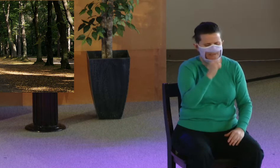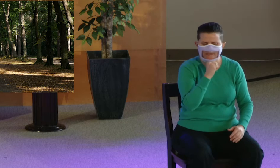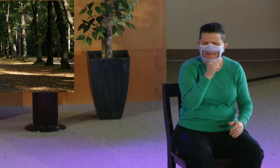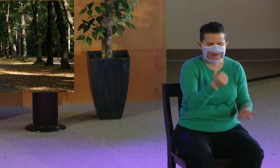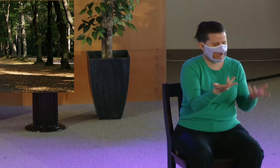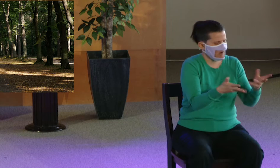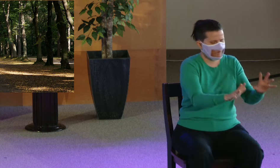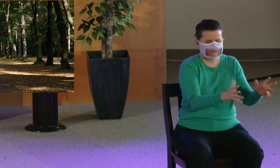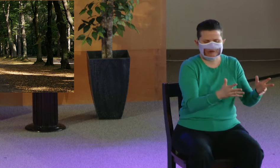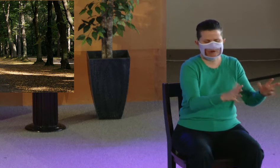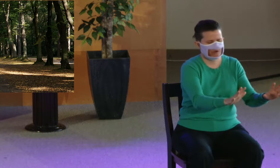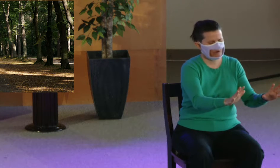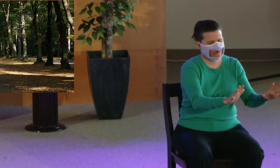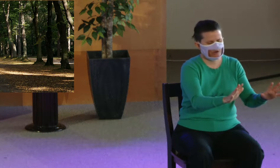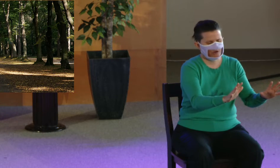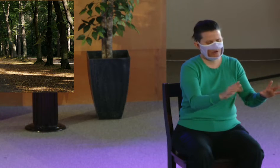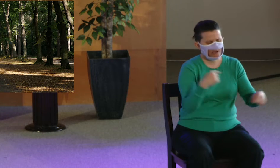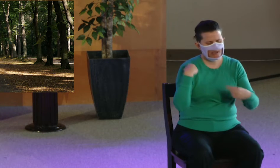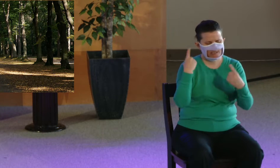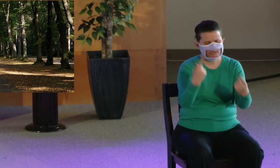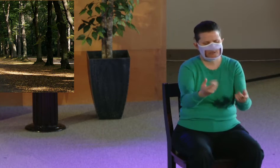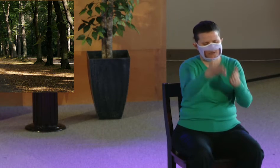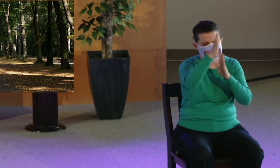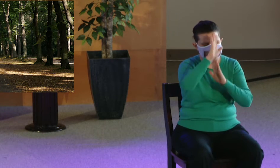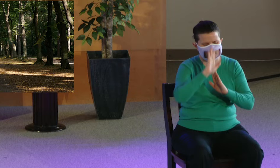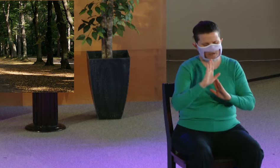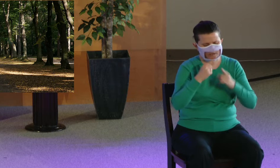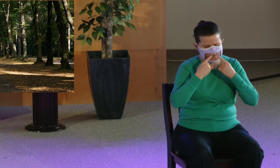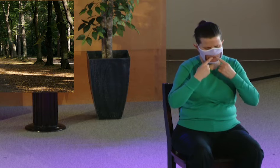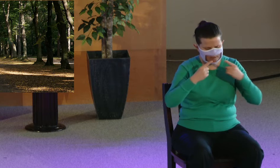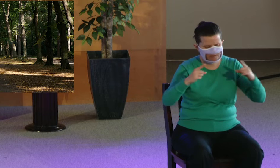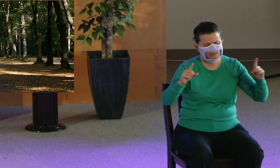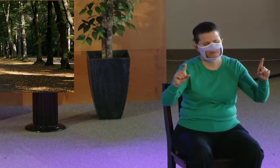It's not over until God says so.